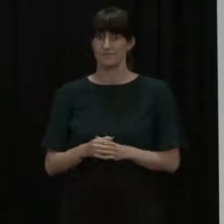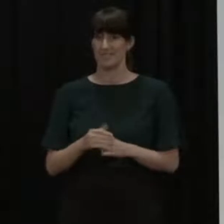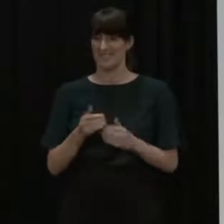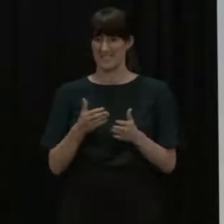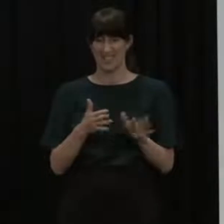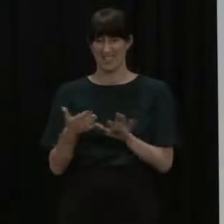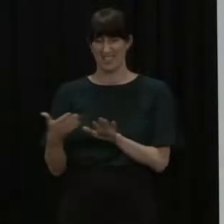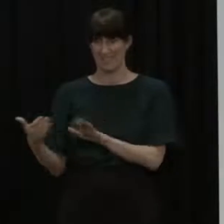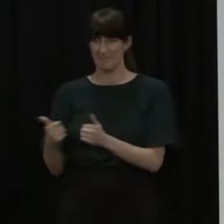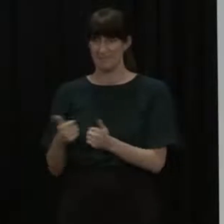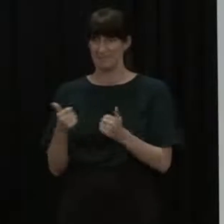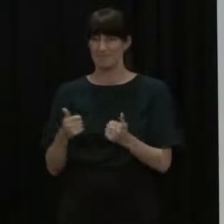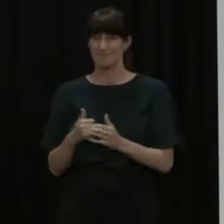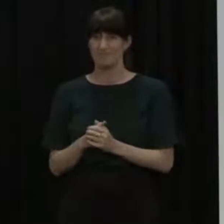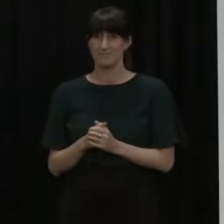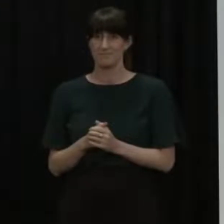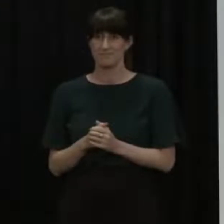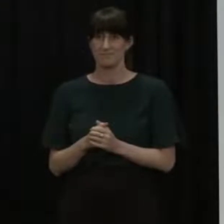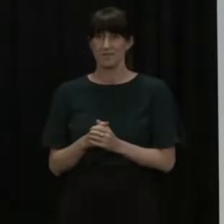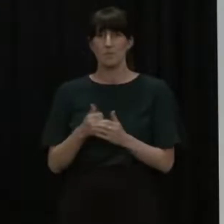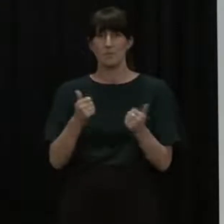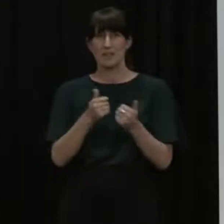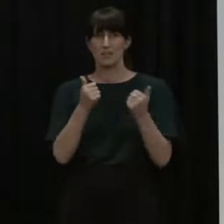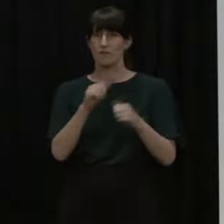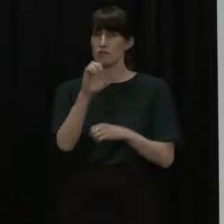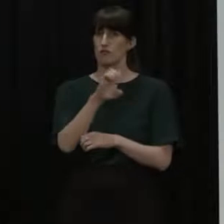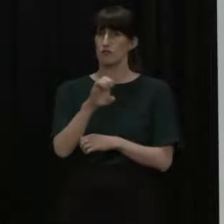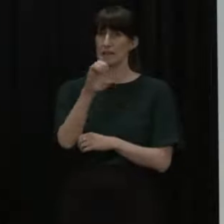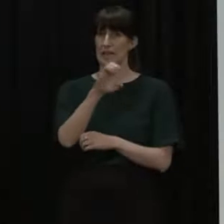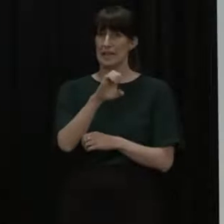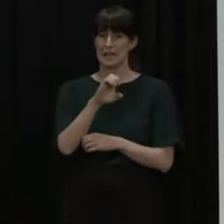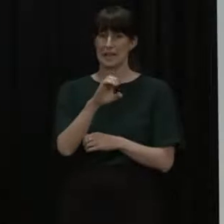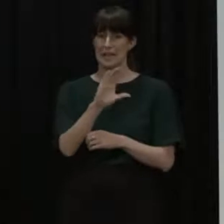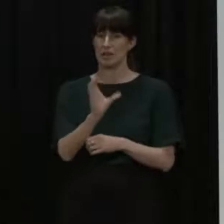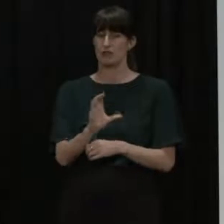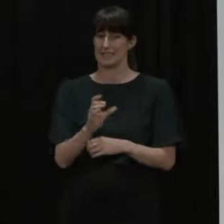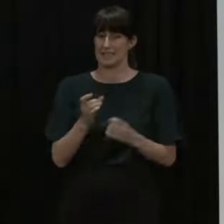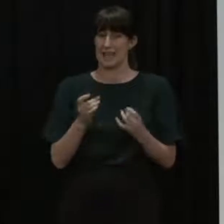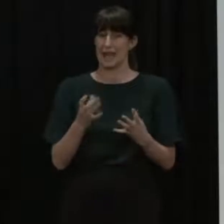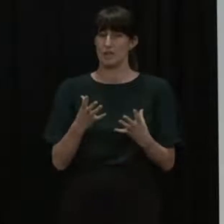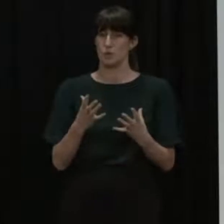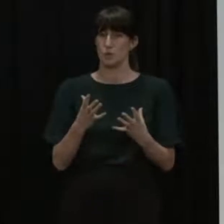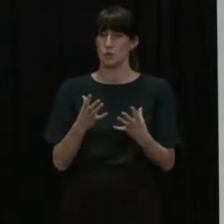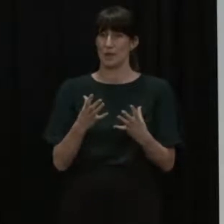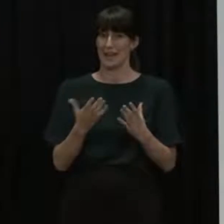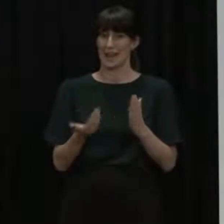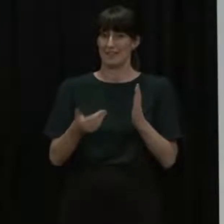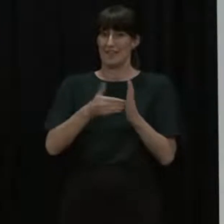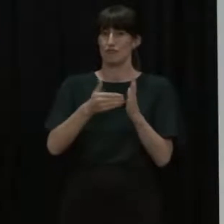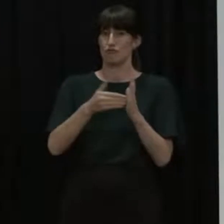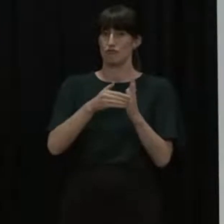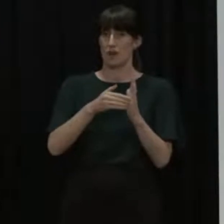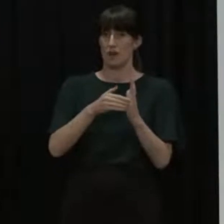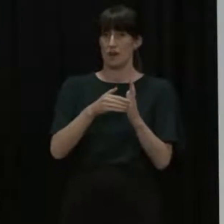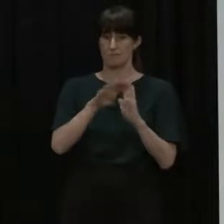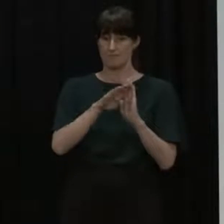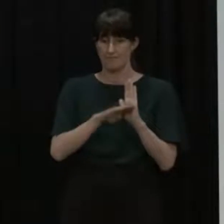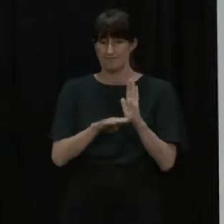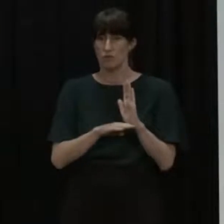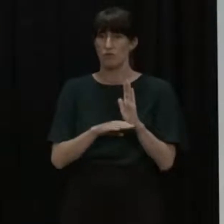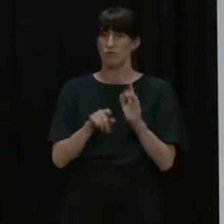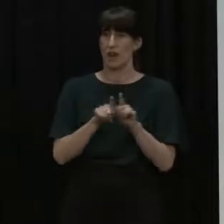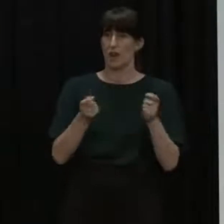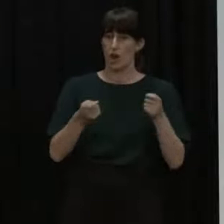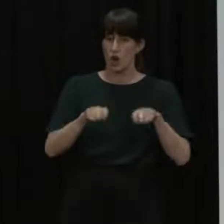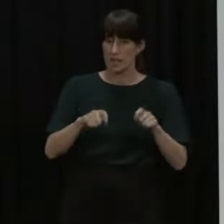as we've seen, many European countries are now reintroducing restrictions to curb transmission and take the pressure off their health systems. And those countries